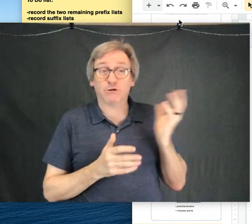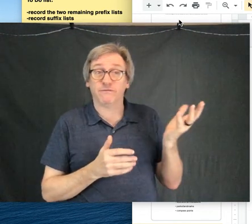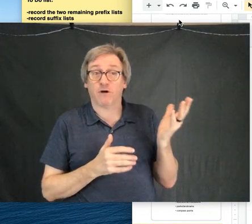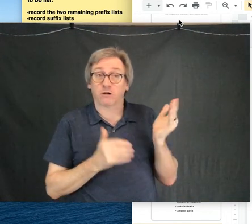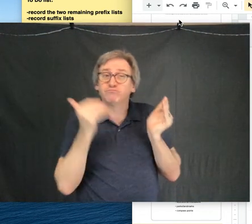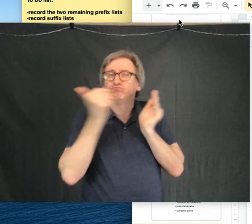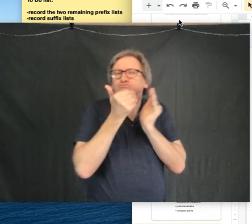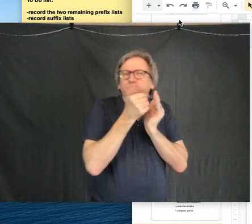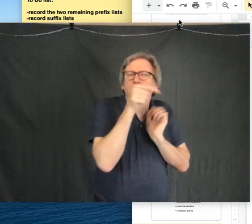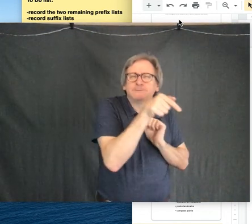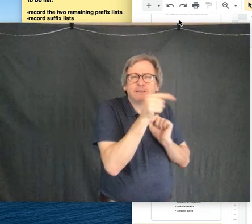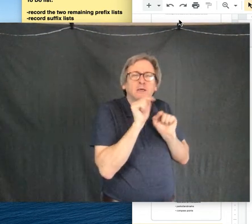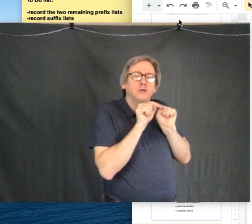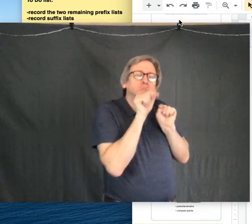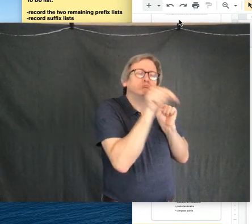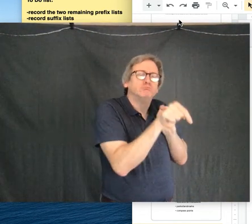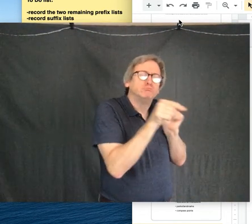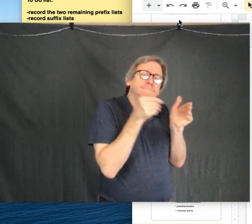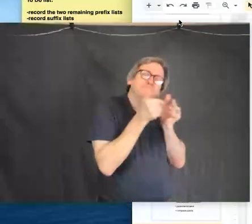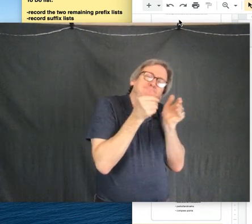And near and far.